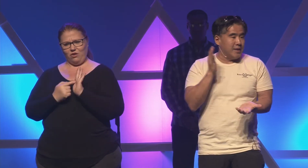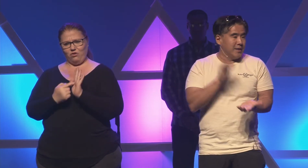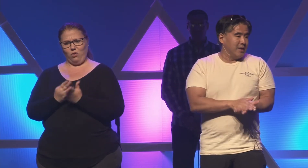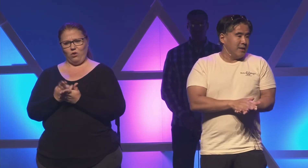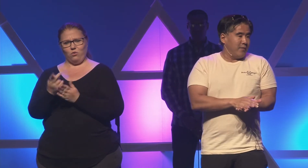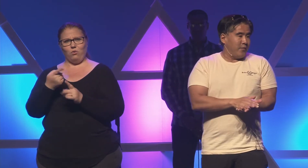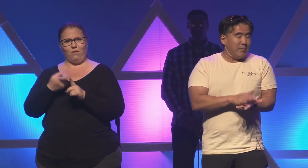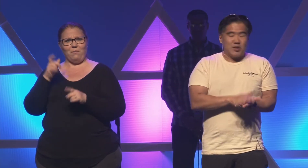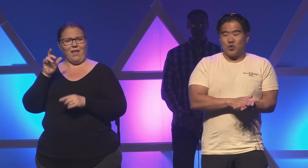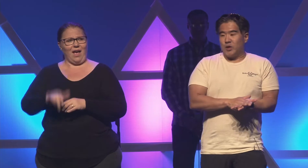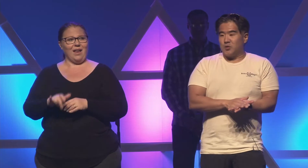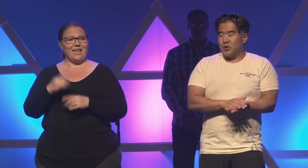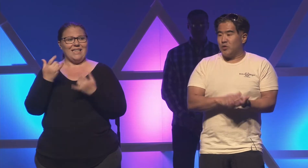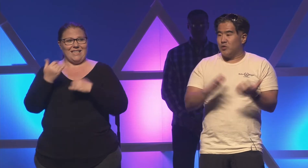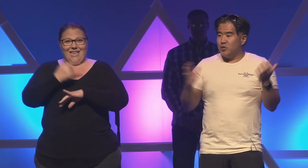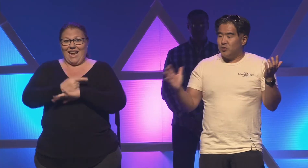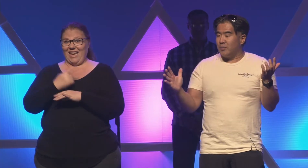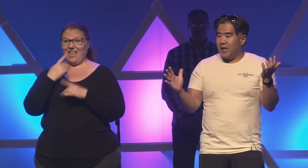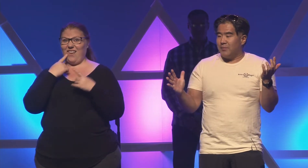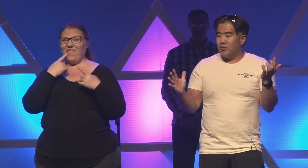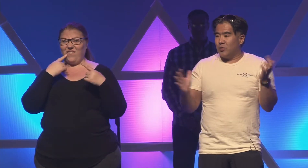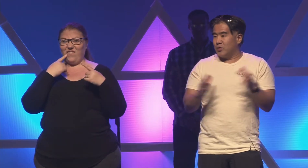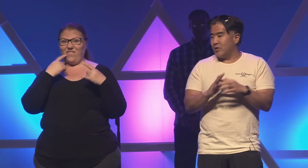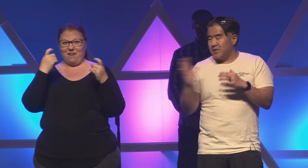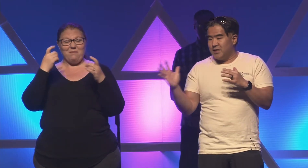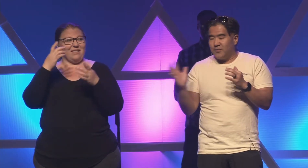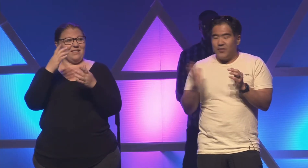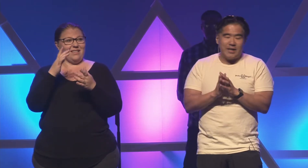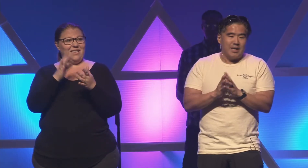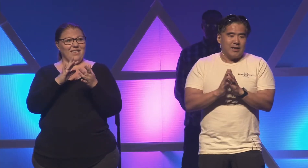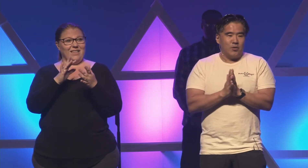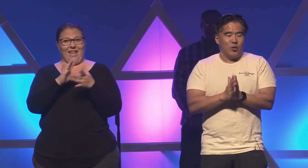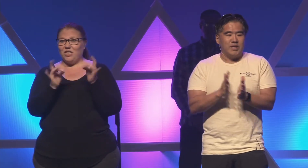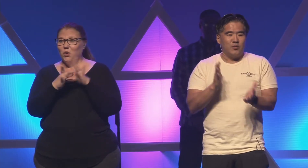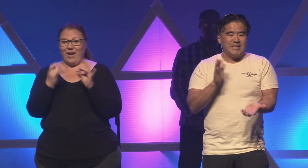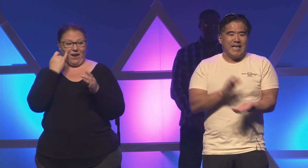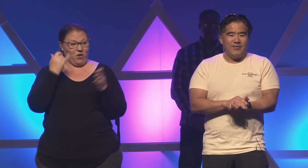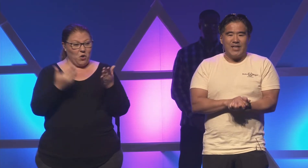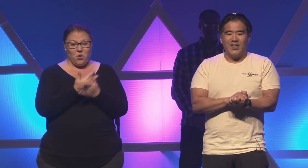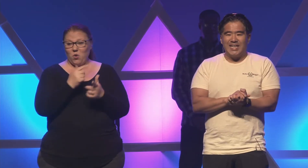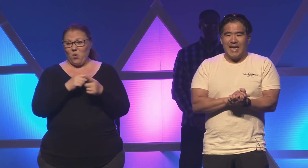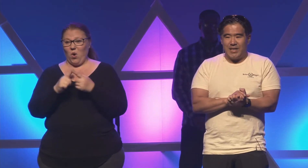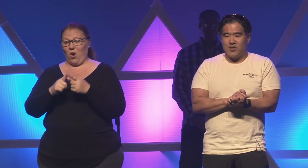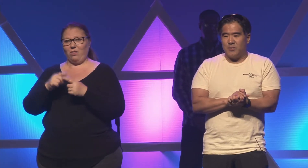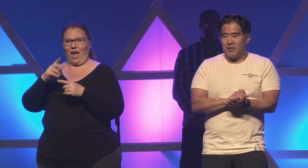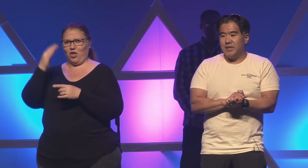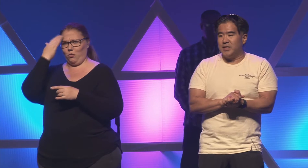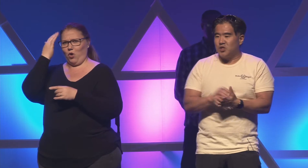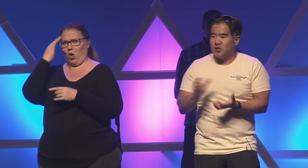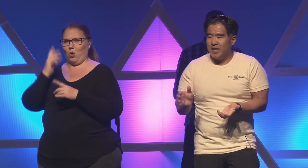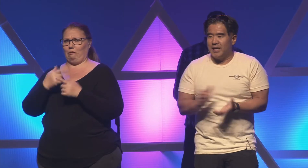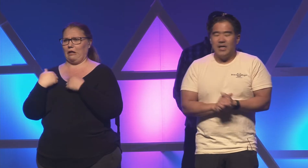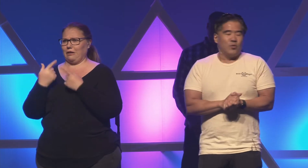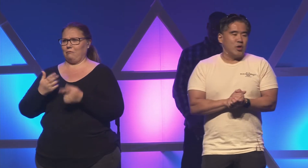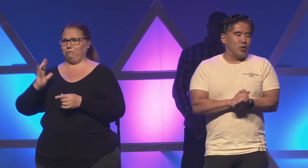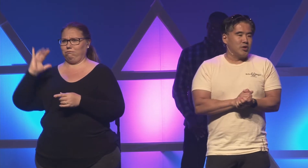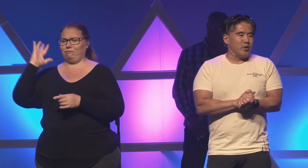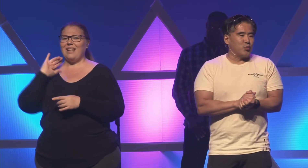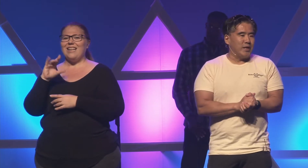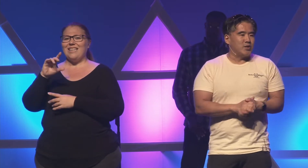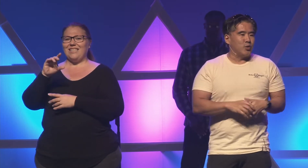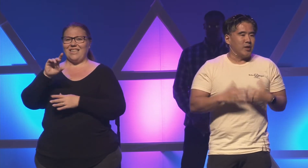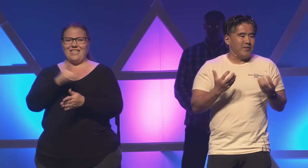one of the famous stories, whether you're new to the Bible or you're a seasoned vet, the whole idea of what David and Goliath is about. And in addition to that, we